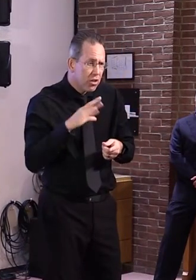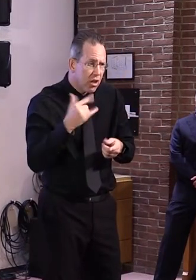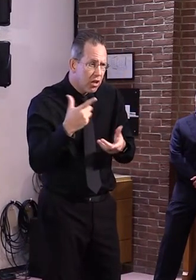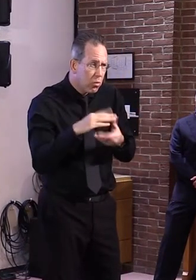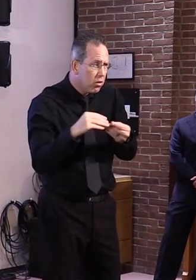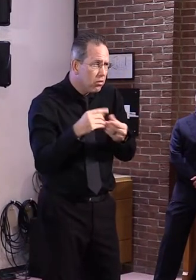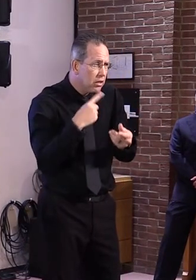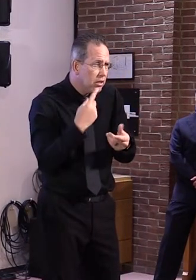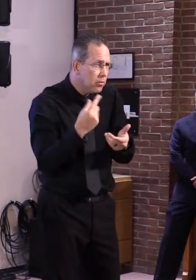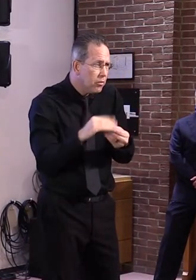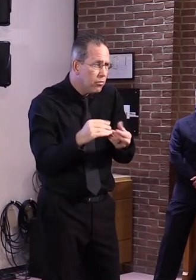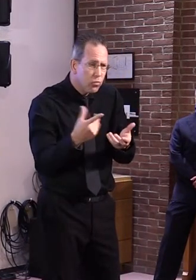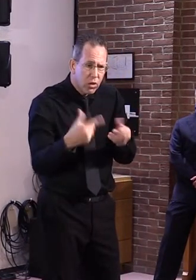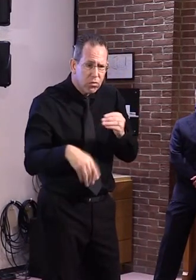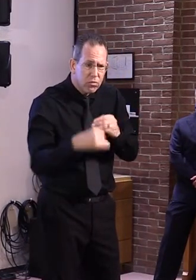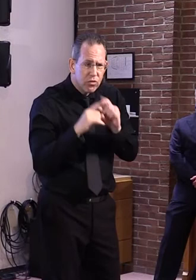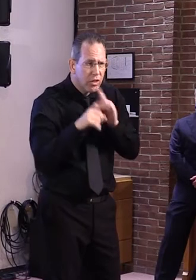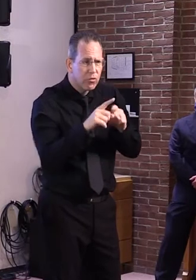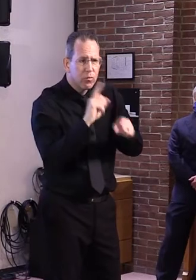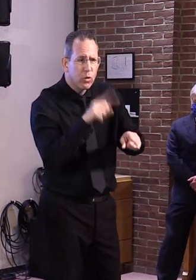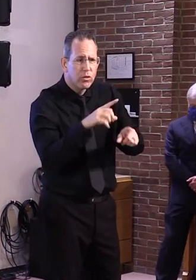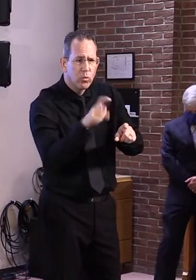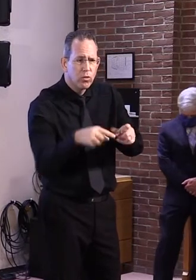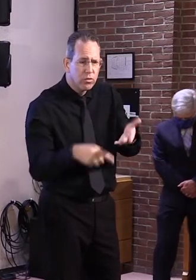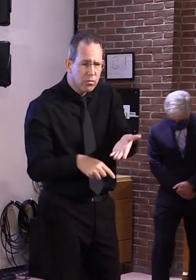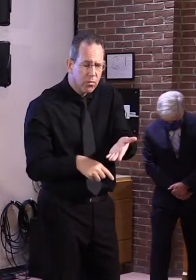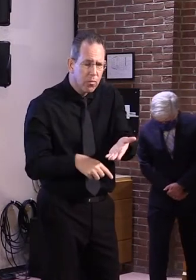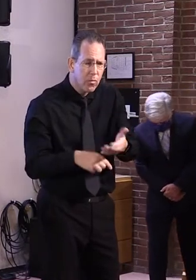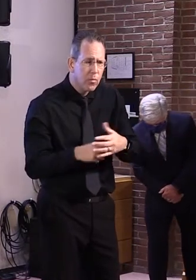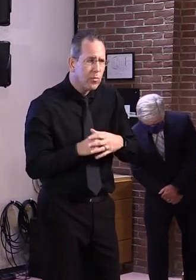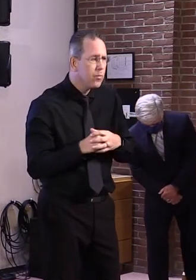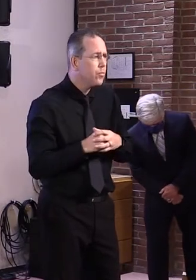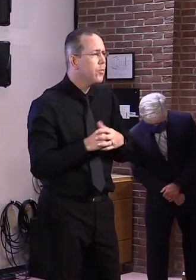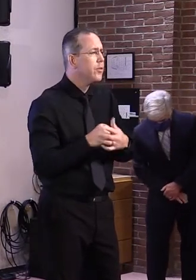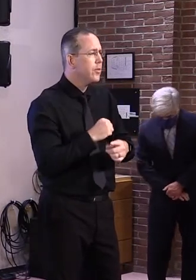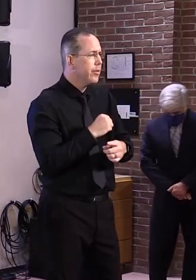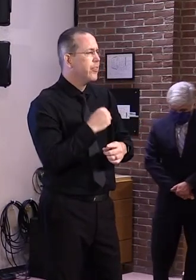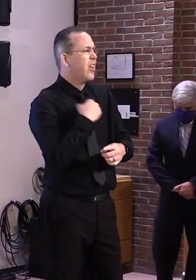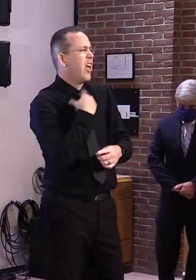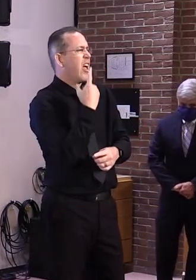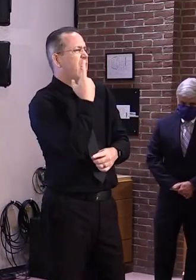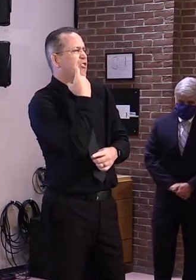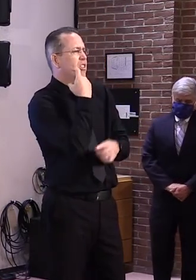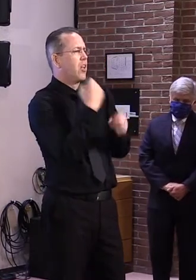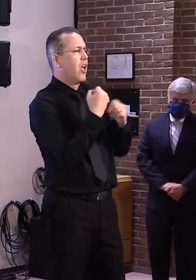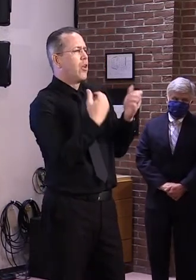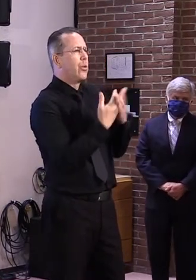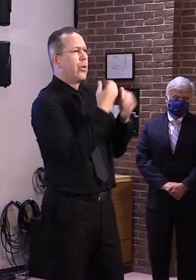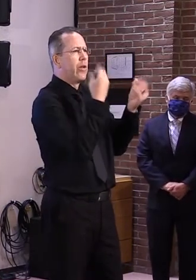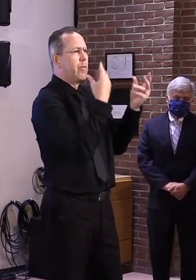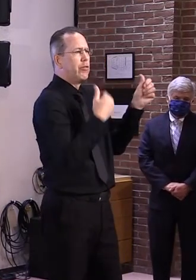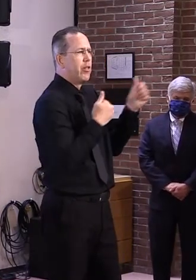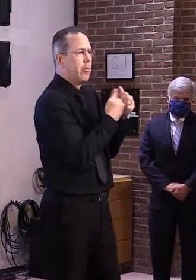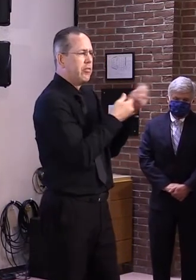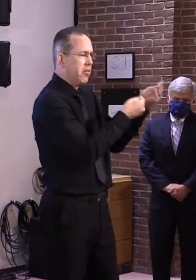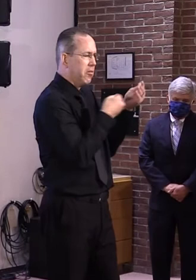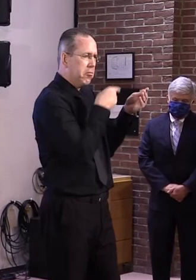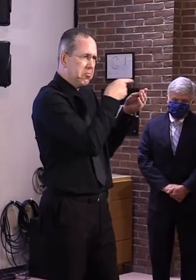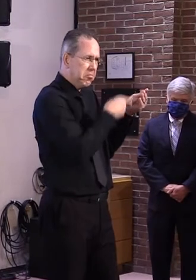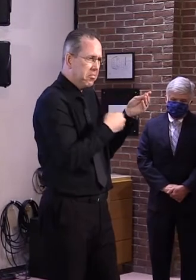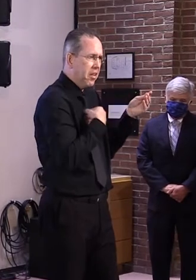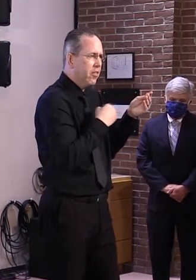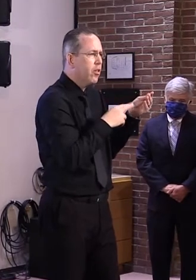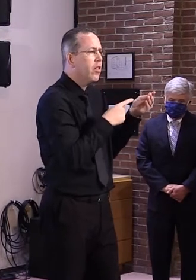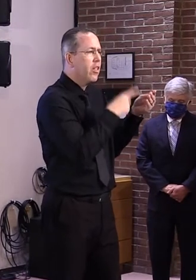Interesting, Governor. I just received an update from the Commissioner of BGS that I should be getting a plan for reopening